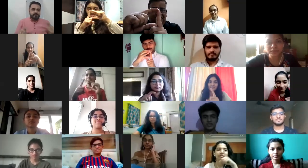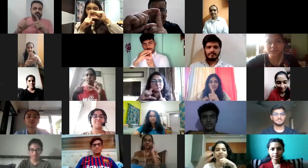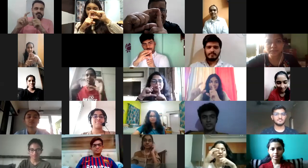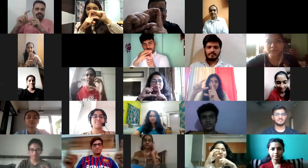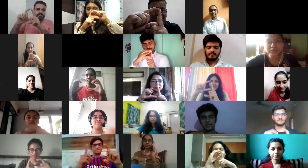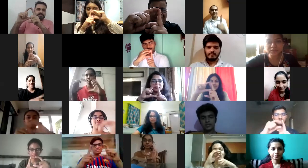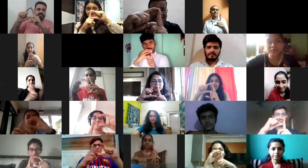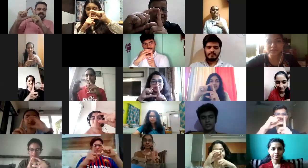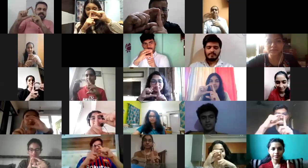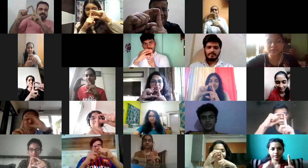D.